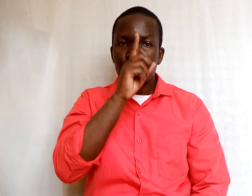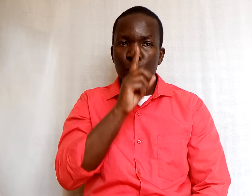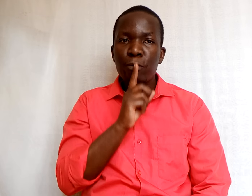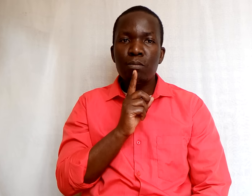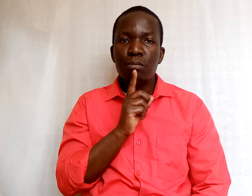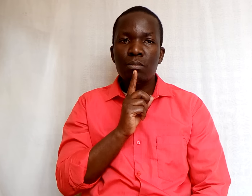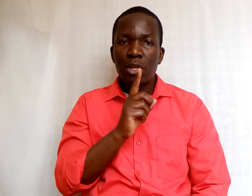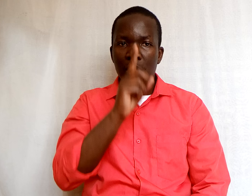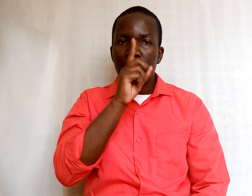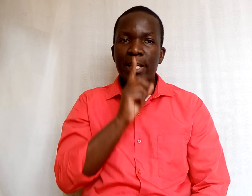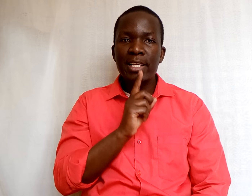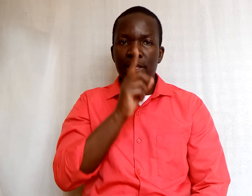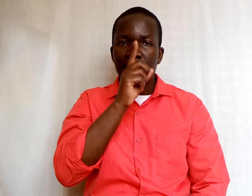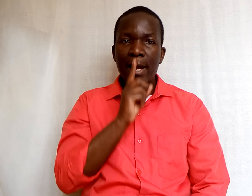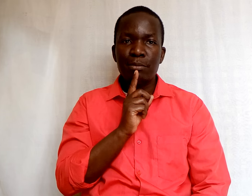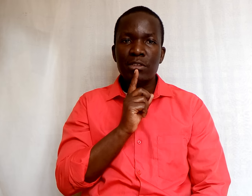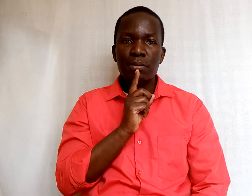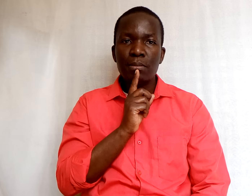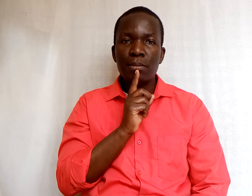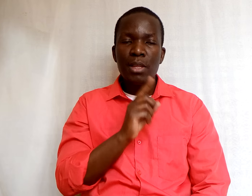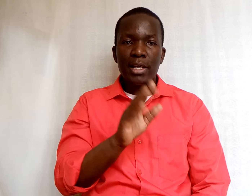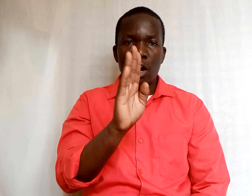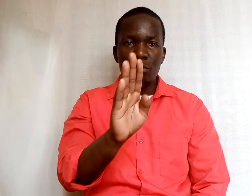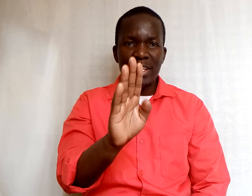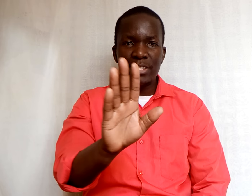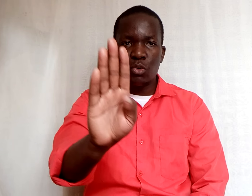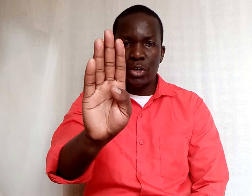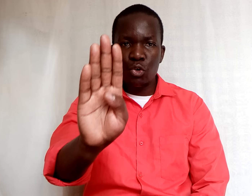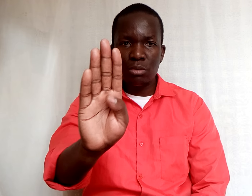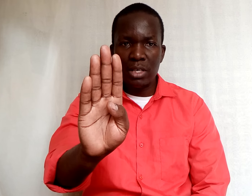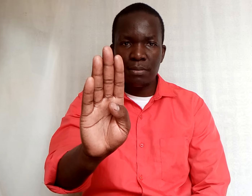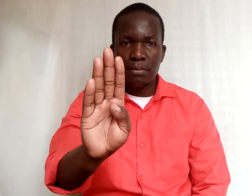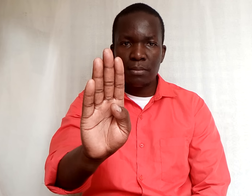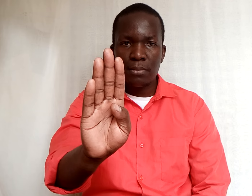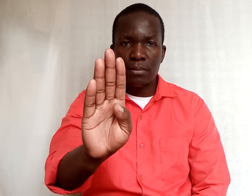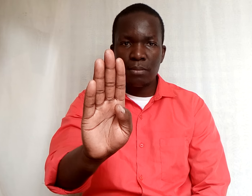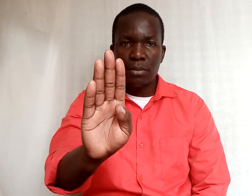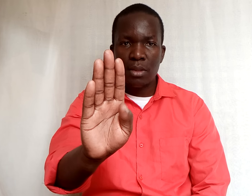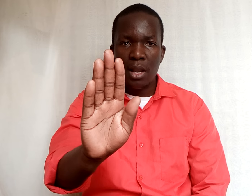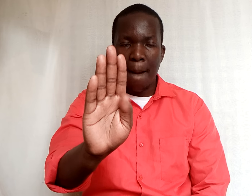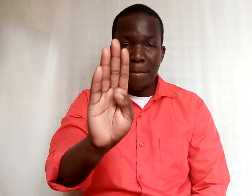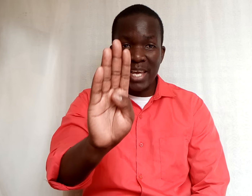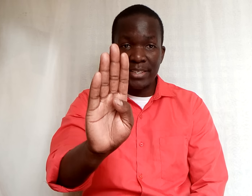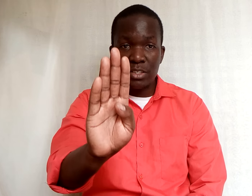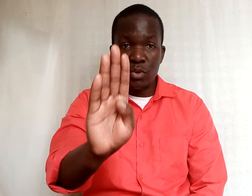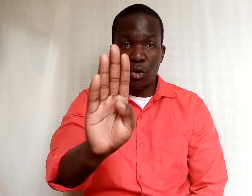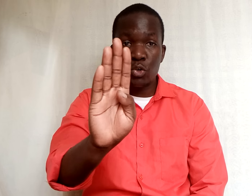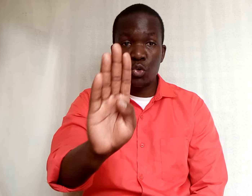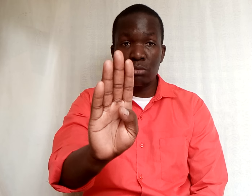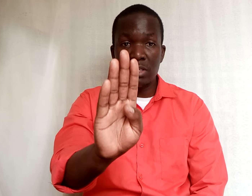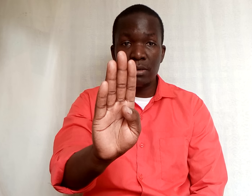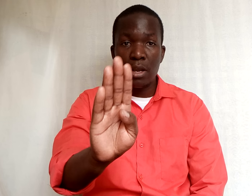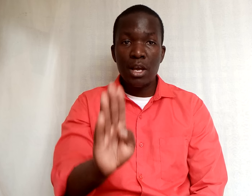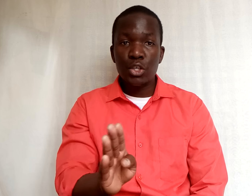soup, green grams. Now beans, we use B. Beans, we are going to use B.